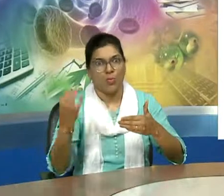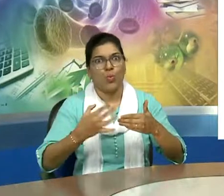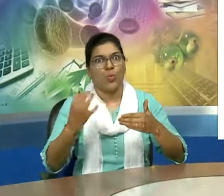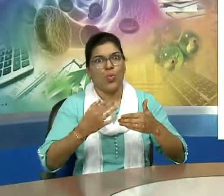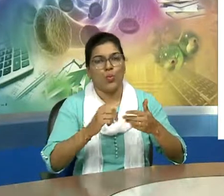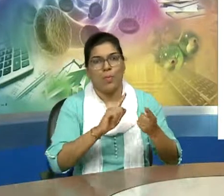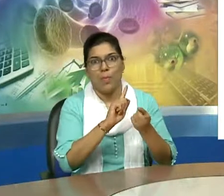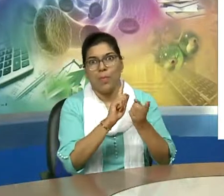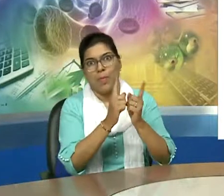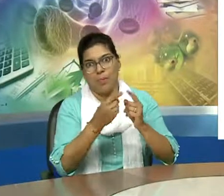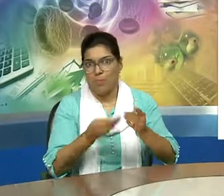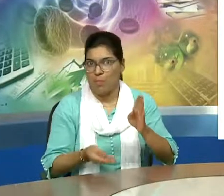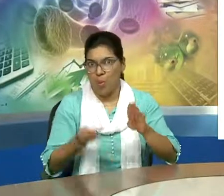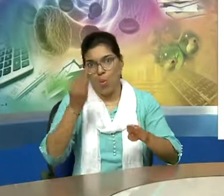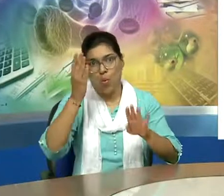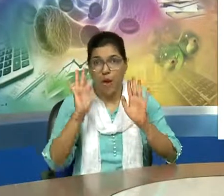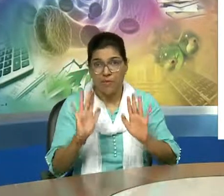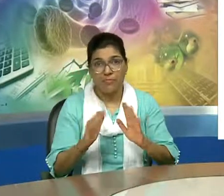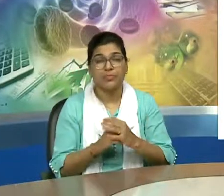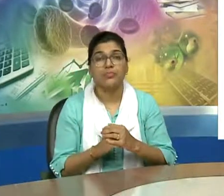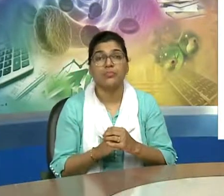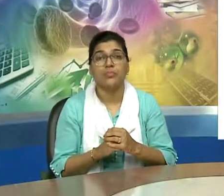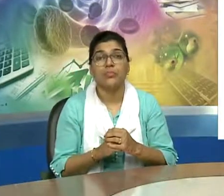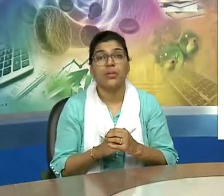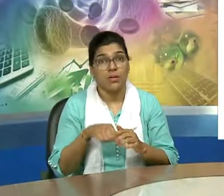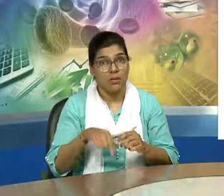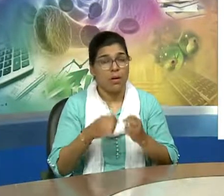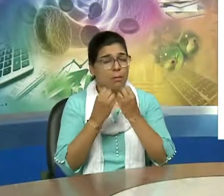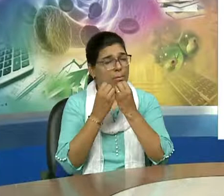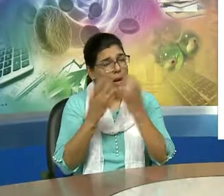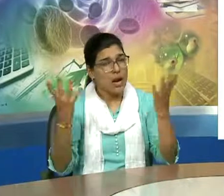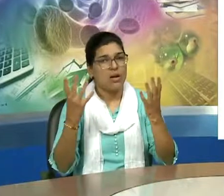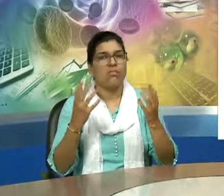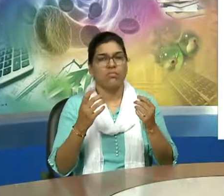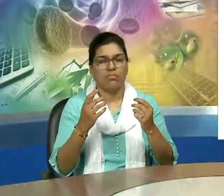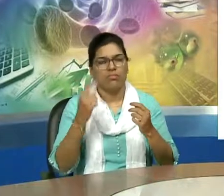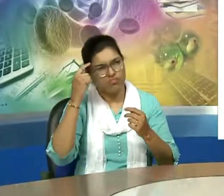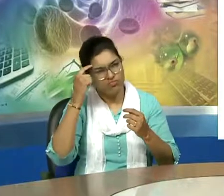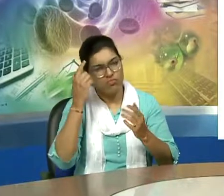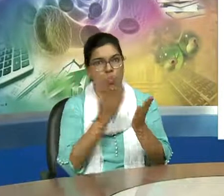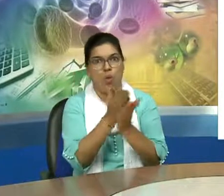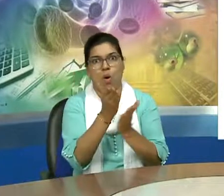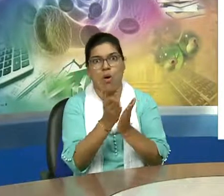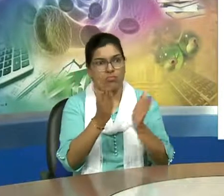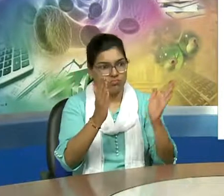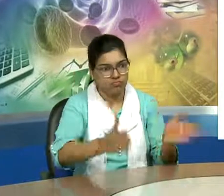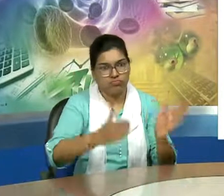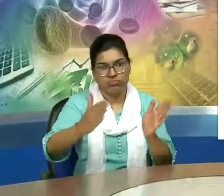of agriculture, so all those traditional agricultural ways are